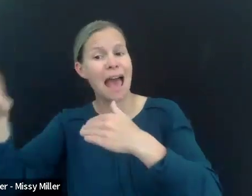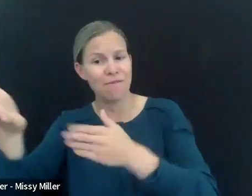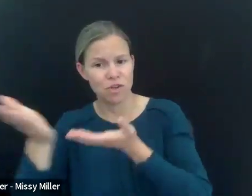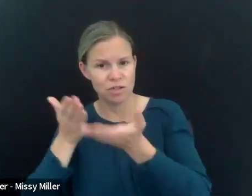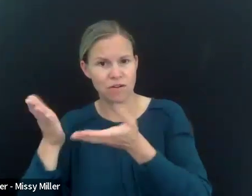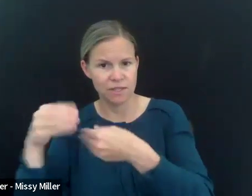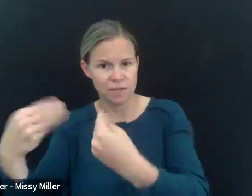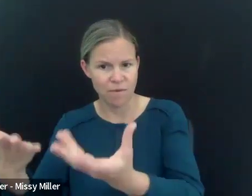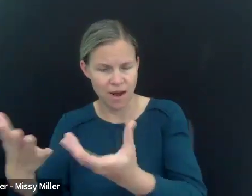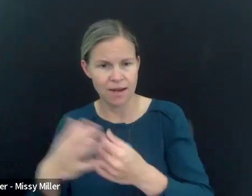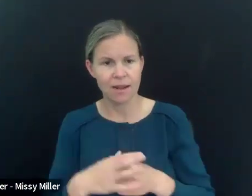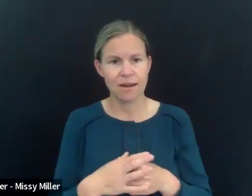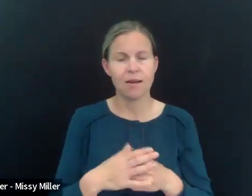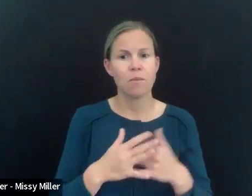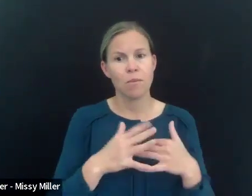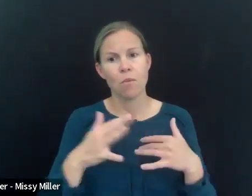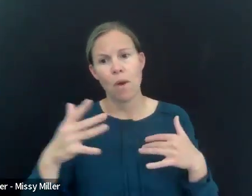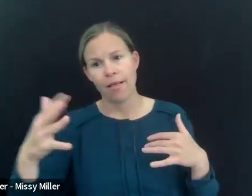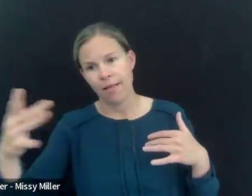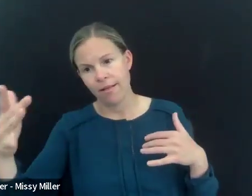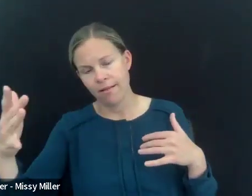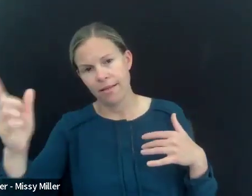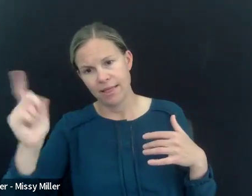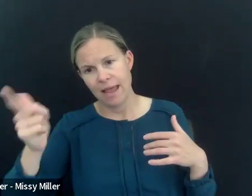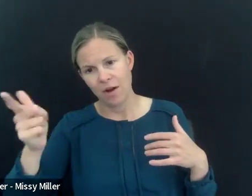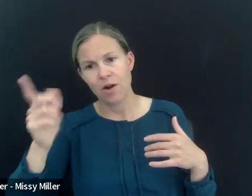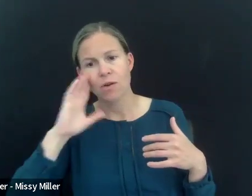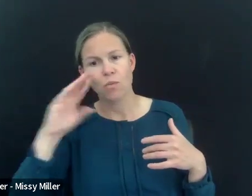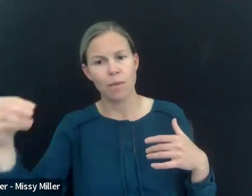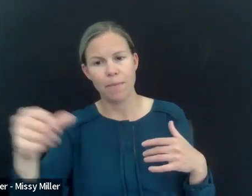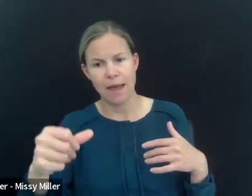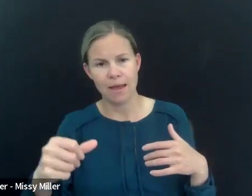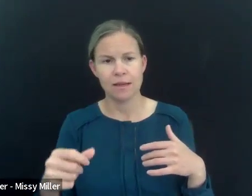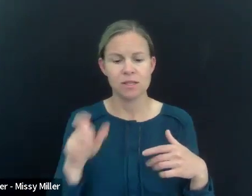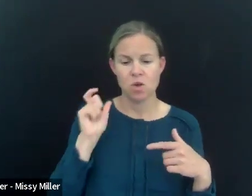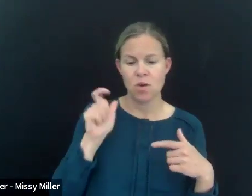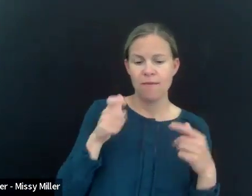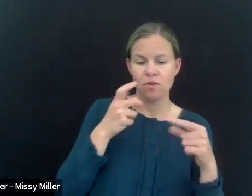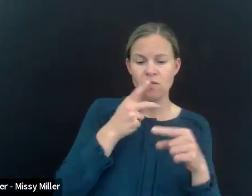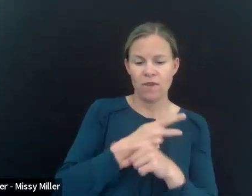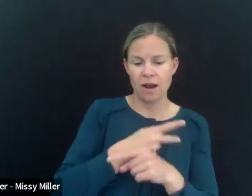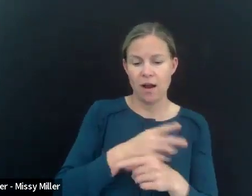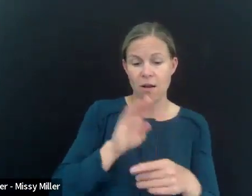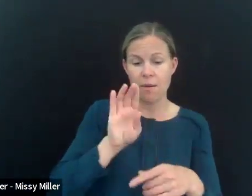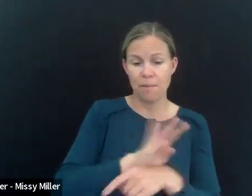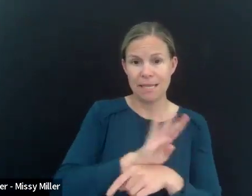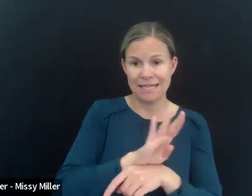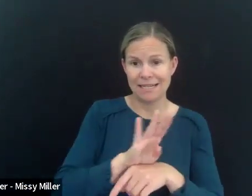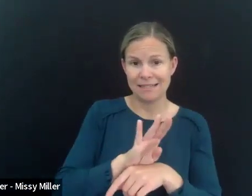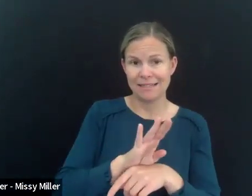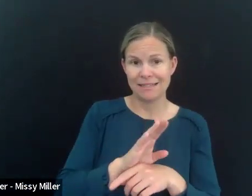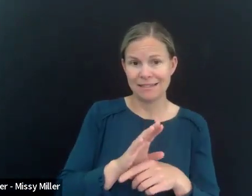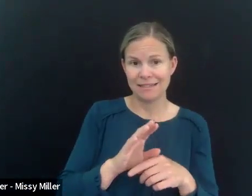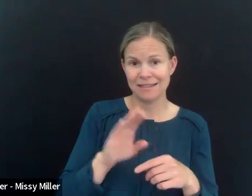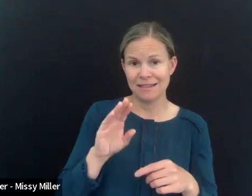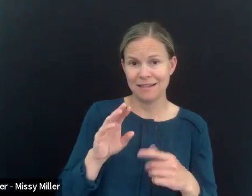provided, and usually it's well after. So you have to figure out how to have a business model that allows you to pay people, because you need